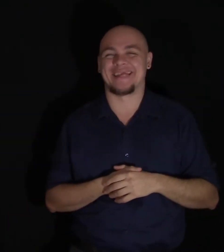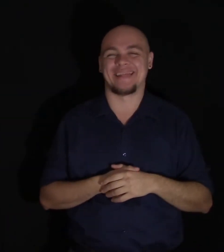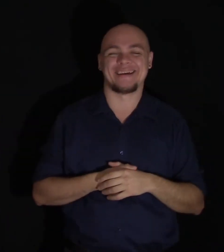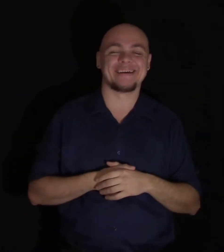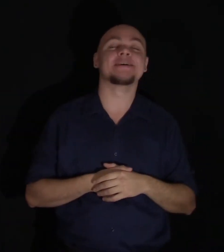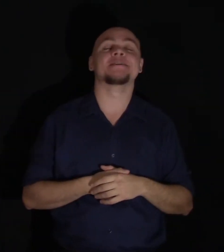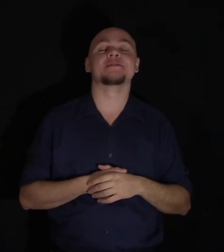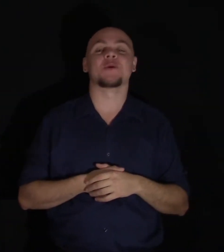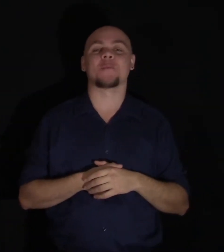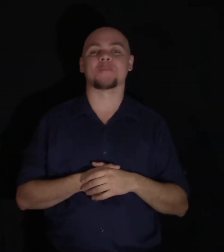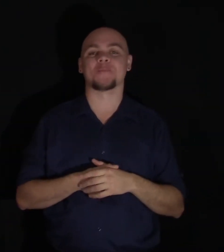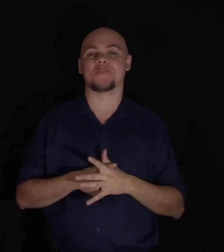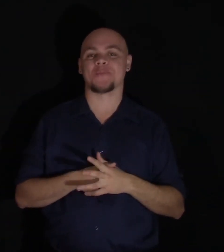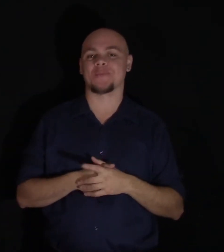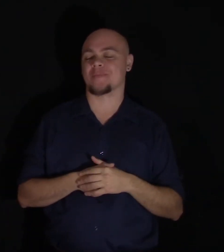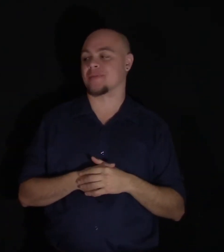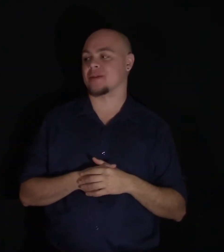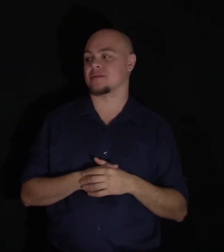And I